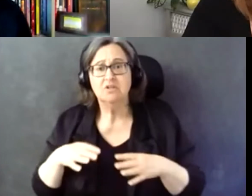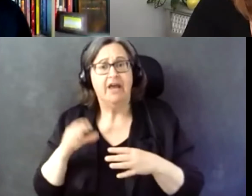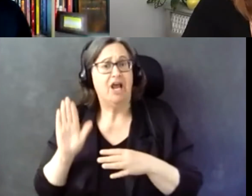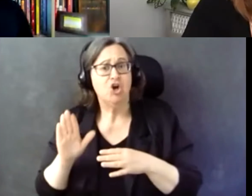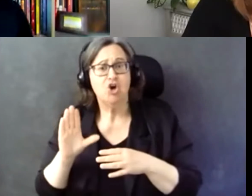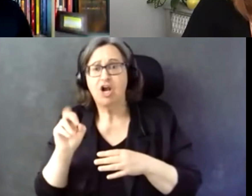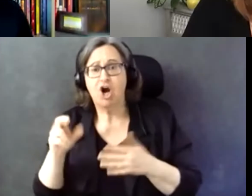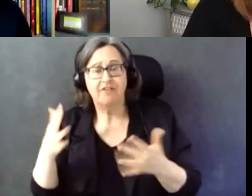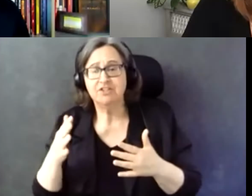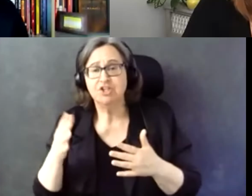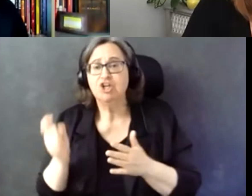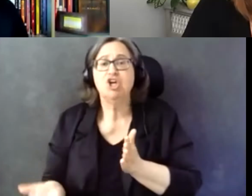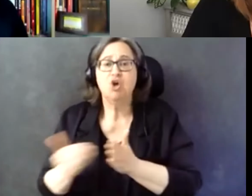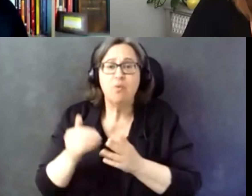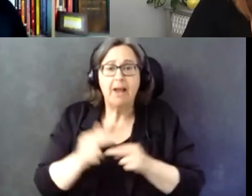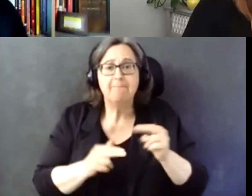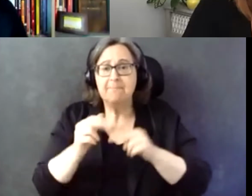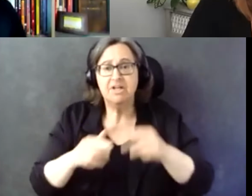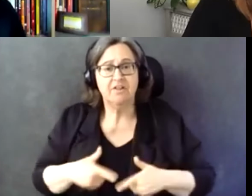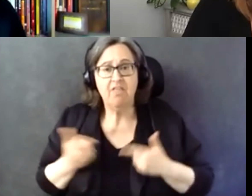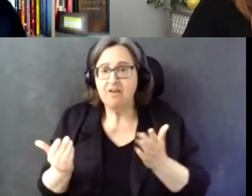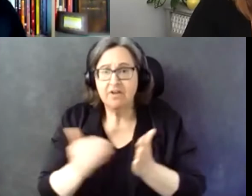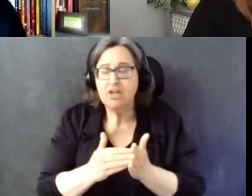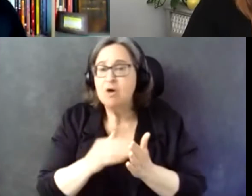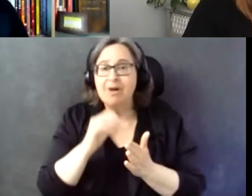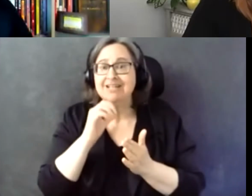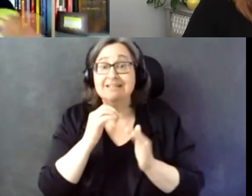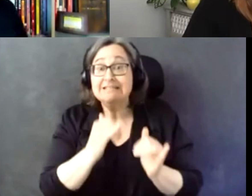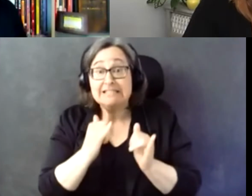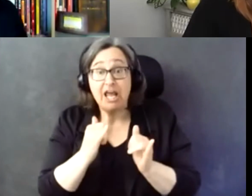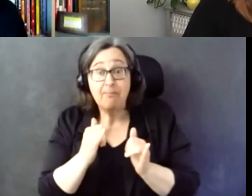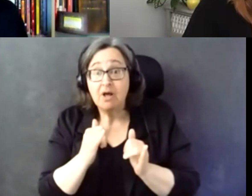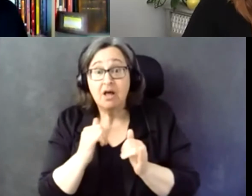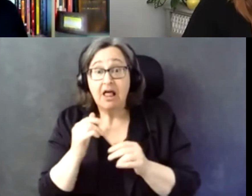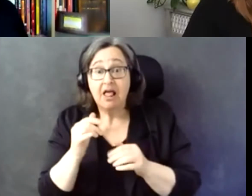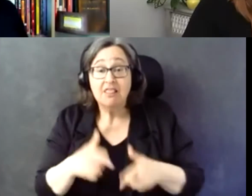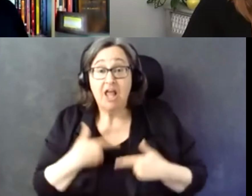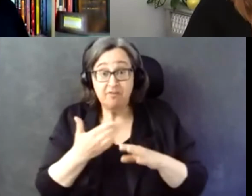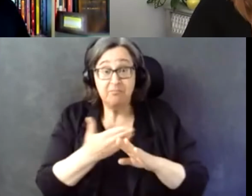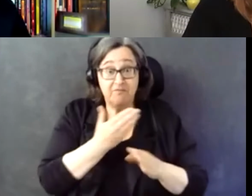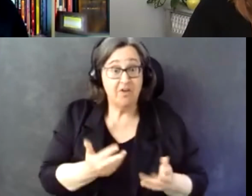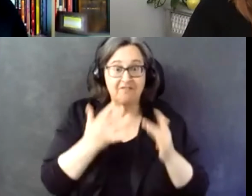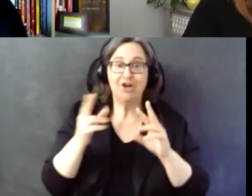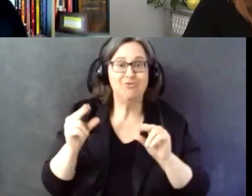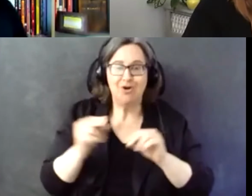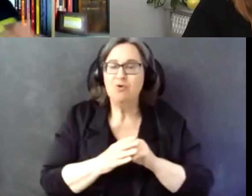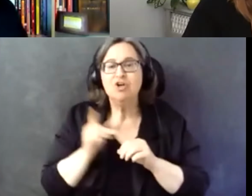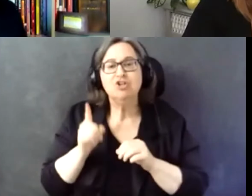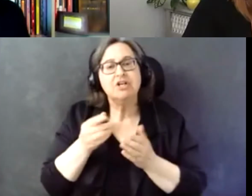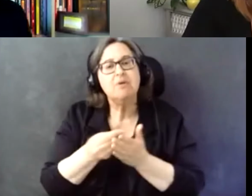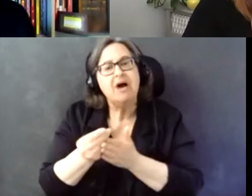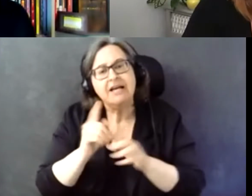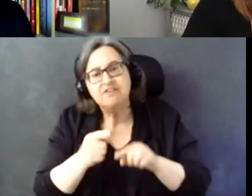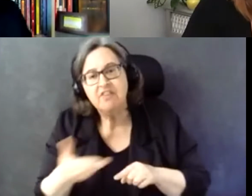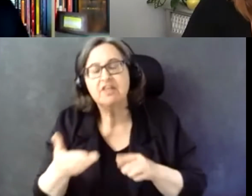but she didn't replicate the same exact life that she had so she said this is actually the opportunity for me to buy different things to